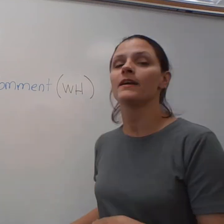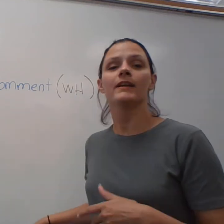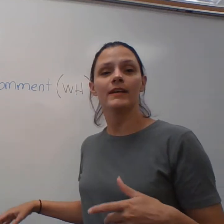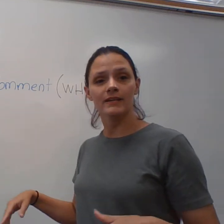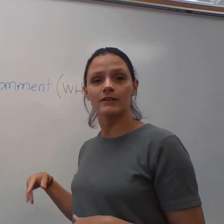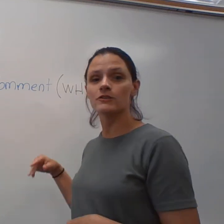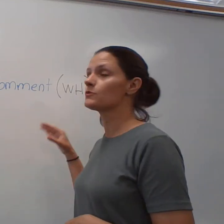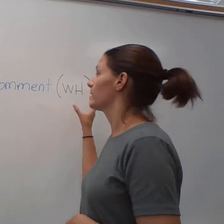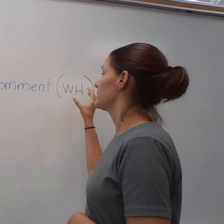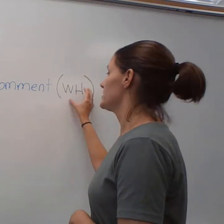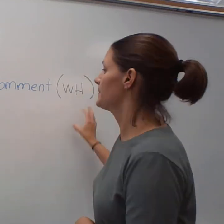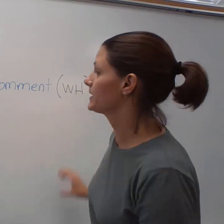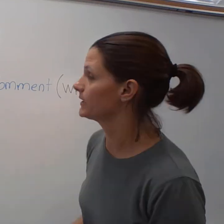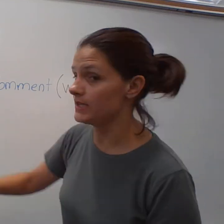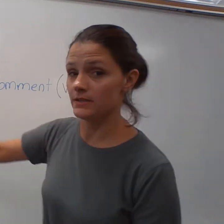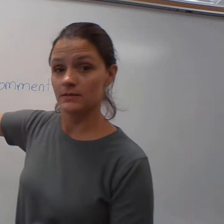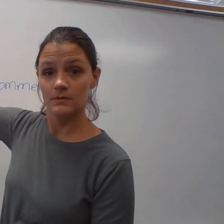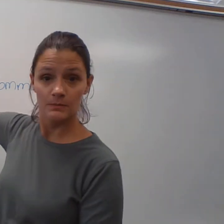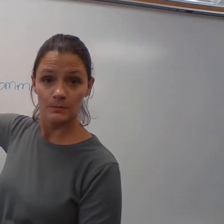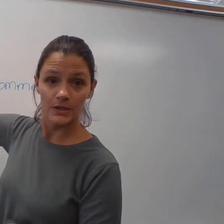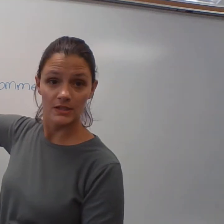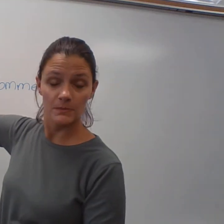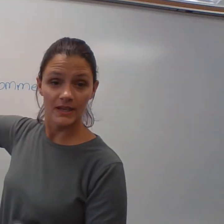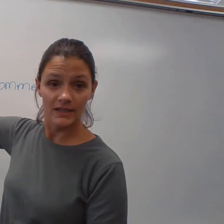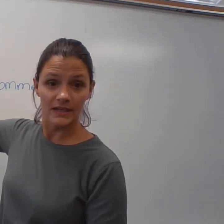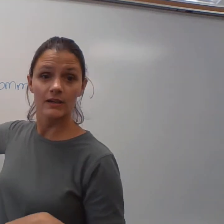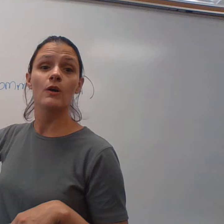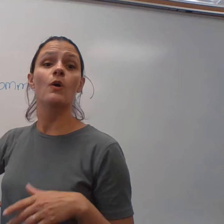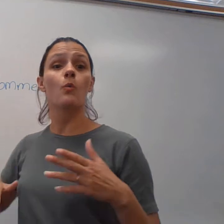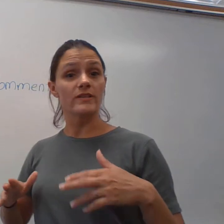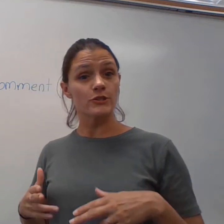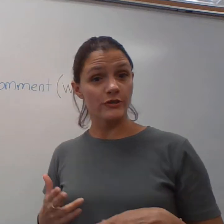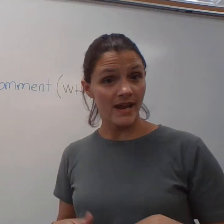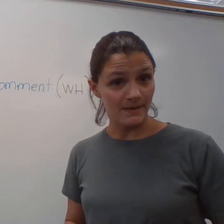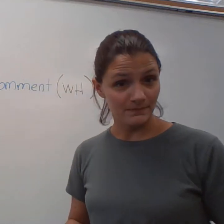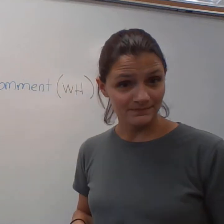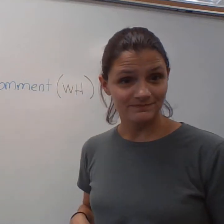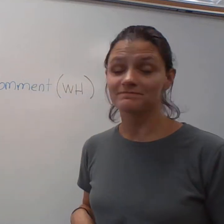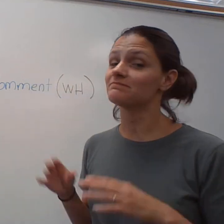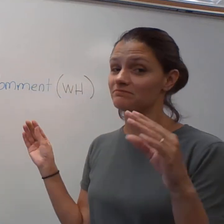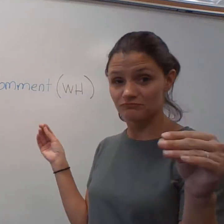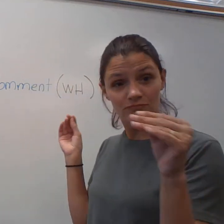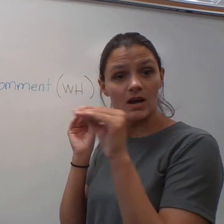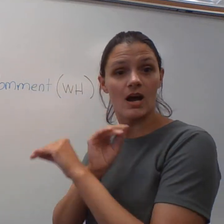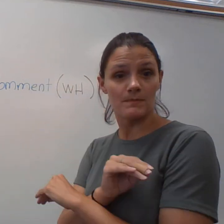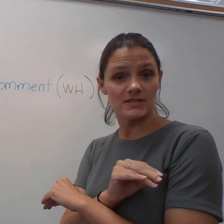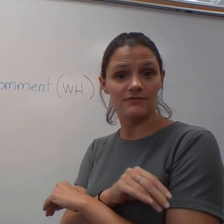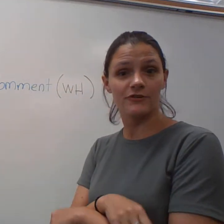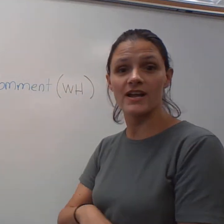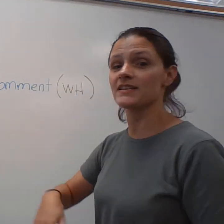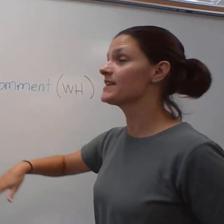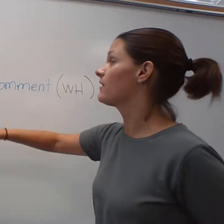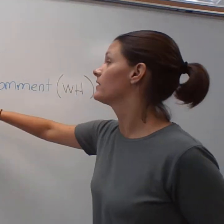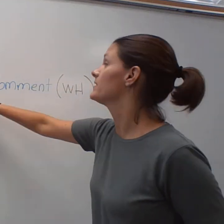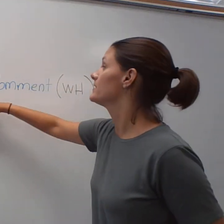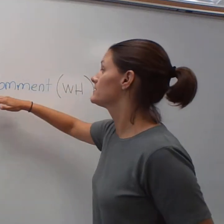In English, we would typically put at the beginning. What's your name? Opposite for ASL.